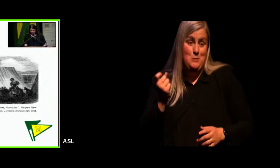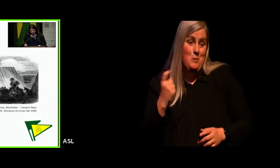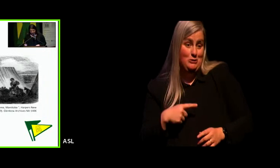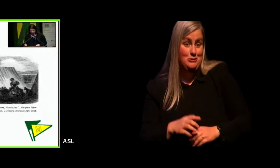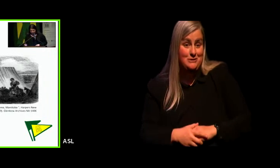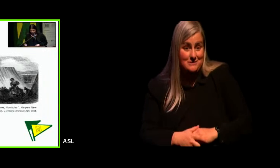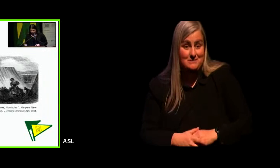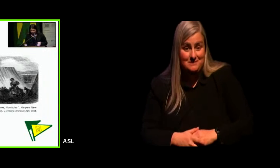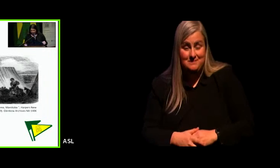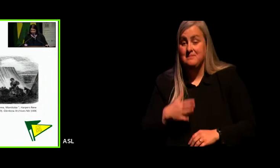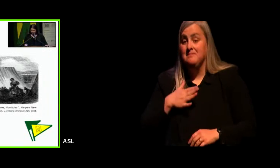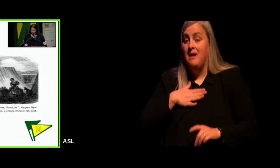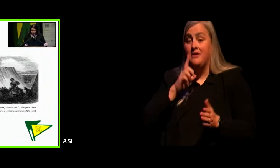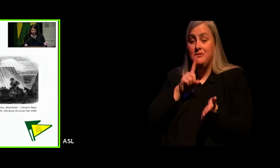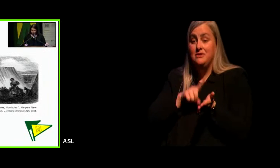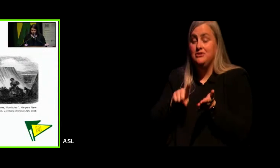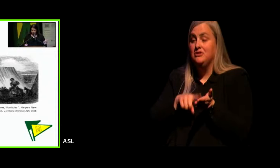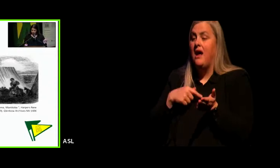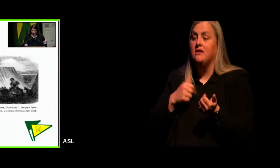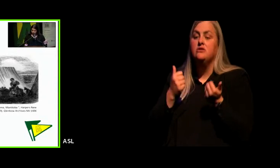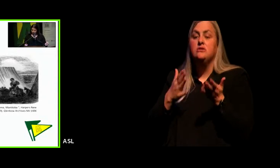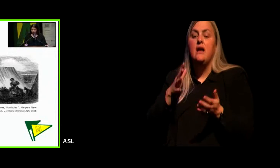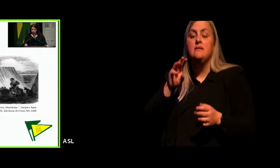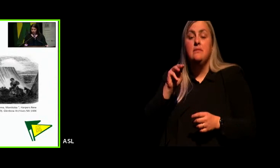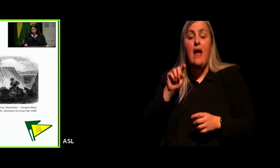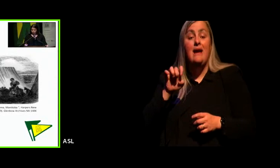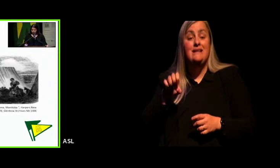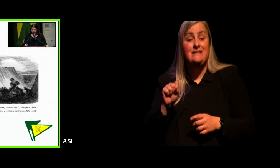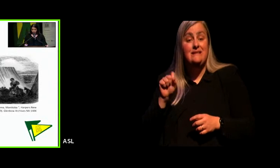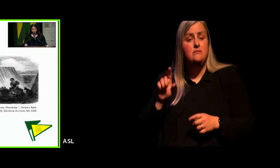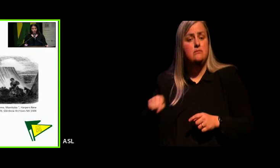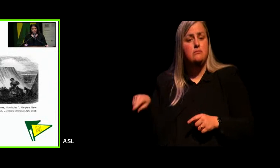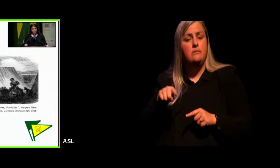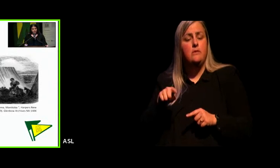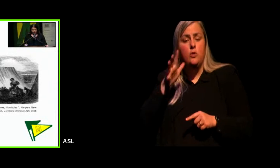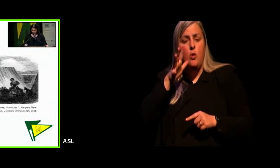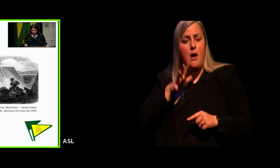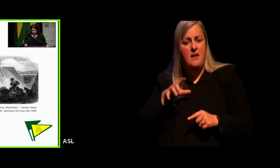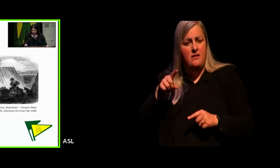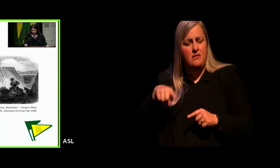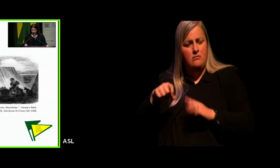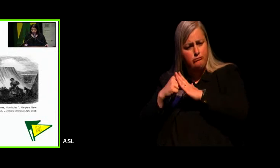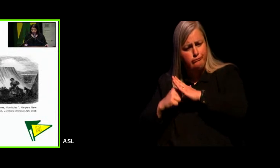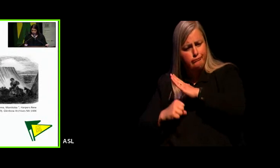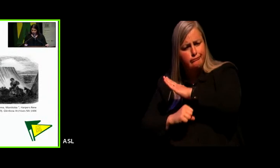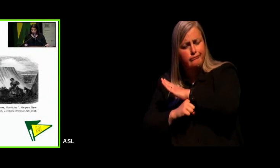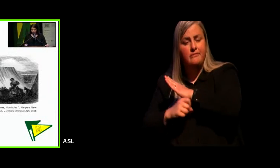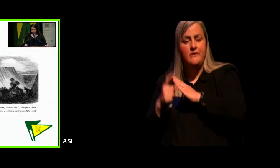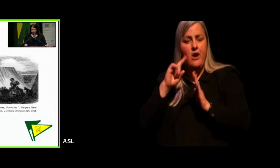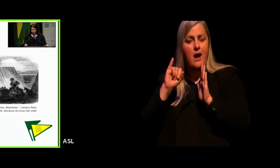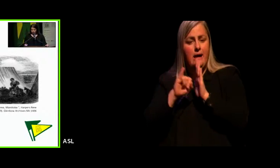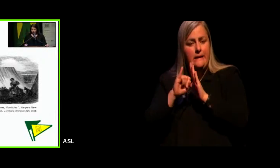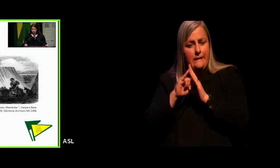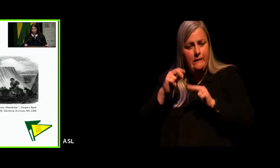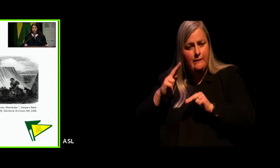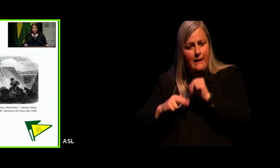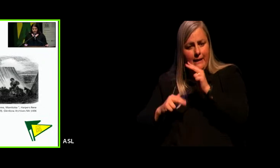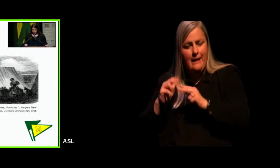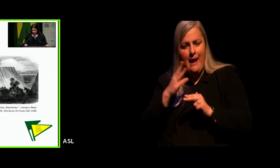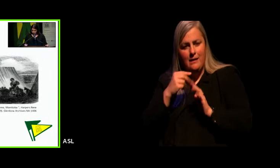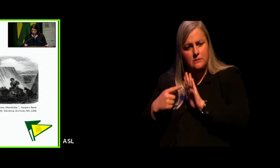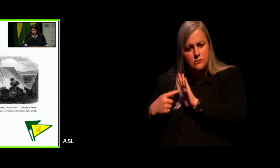my research, I suggest that Métis women specifically were at the core of identity building and expression. They took